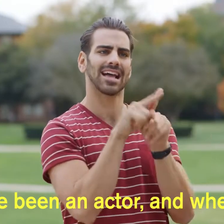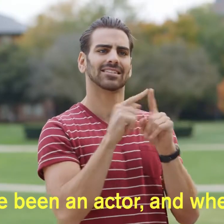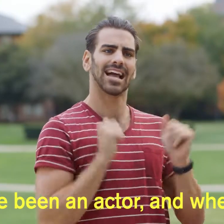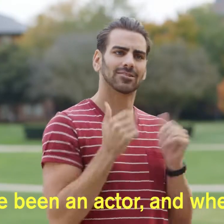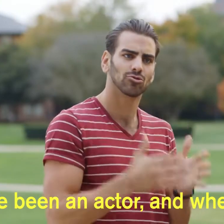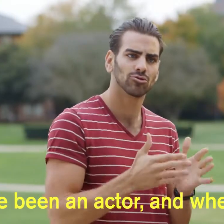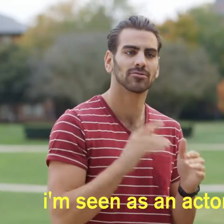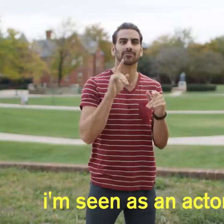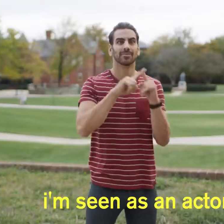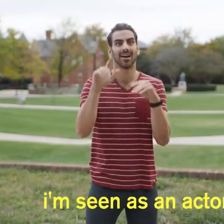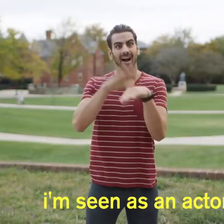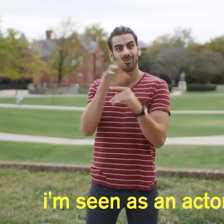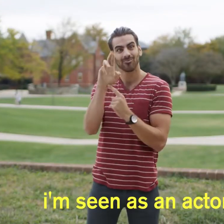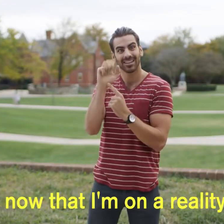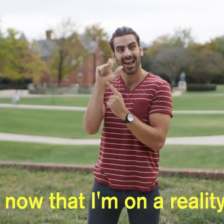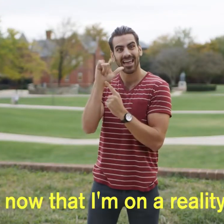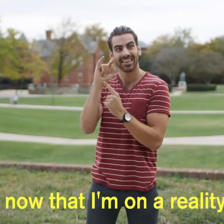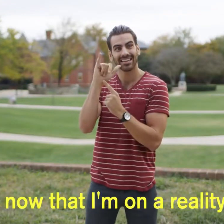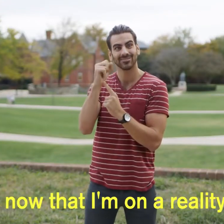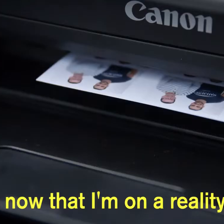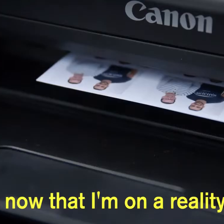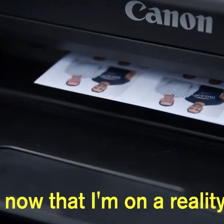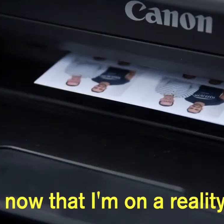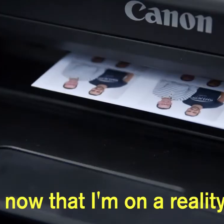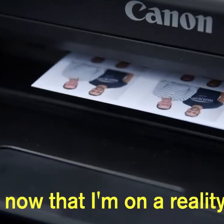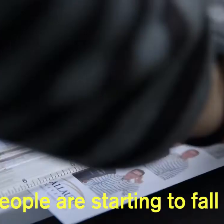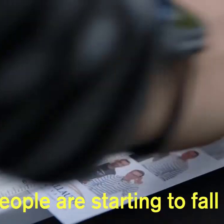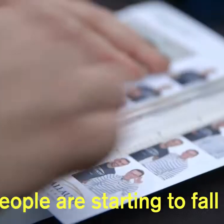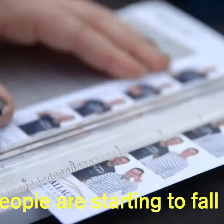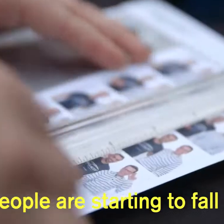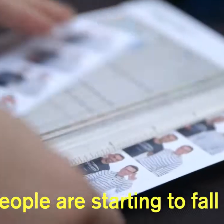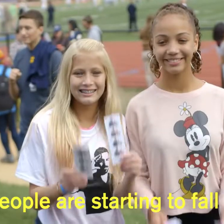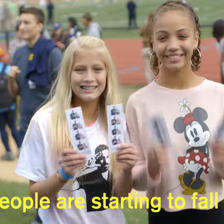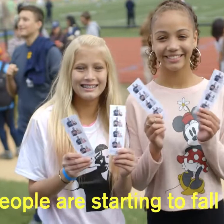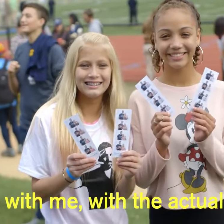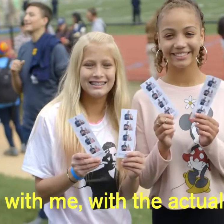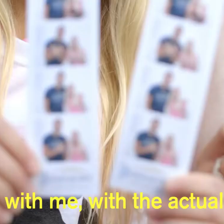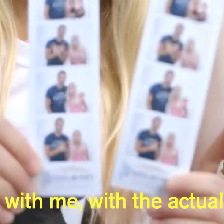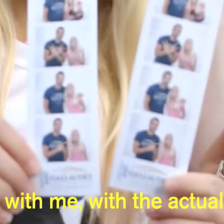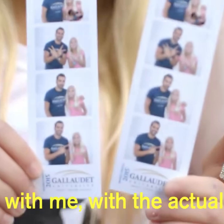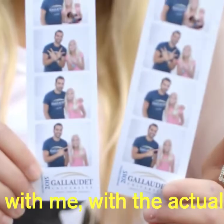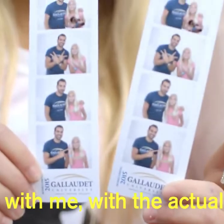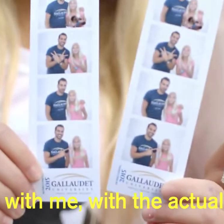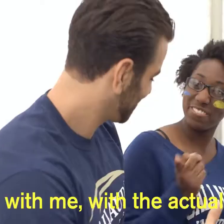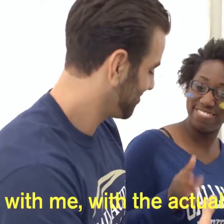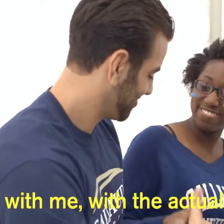when I act, I'm seen as an actor. But now that I'm on a reality TV show, people are starting to fall in love with me, with the actual Niall.